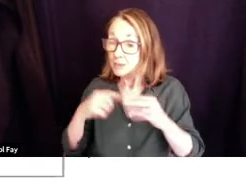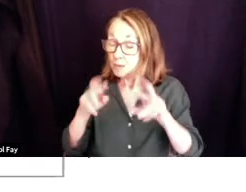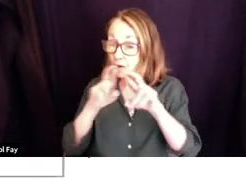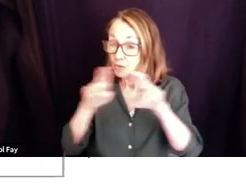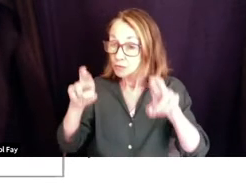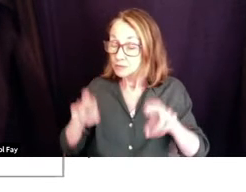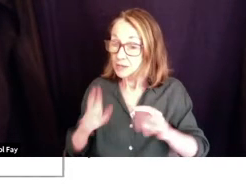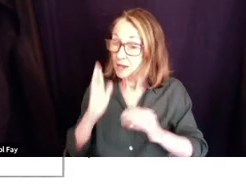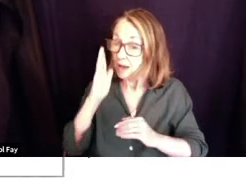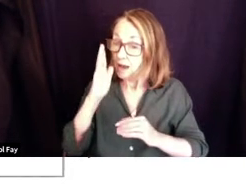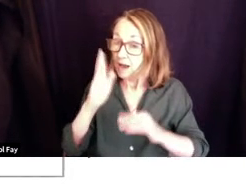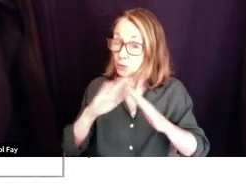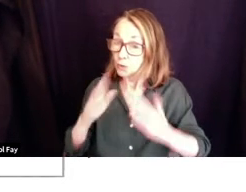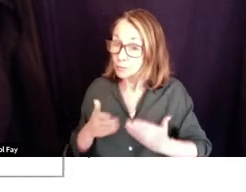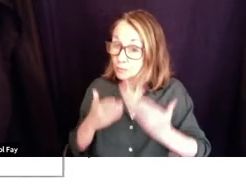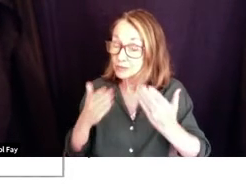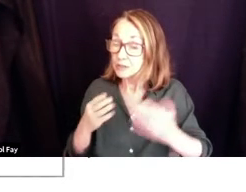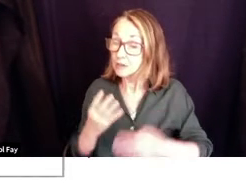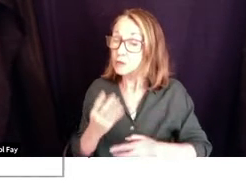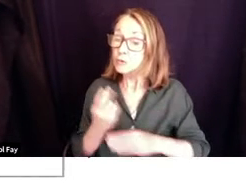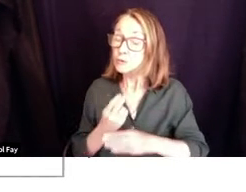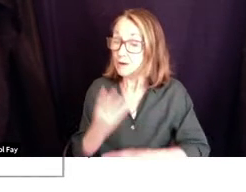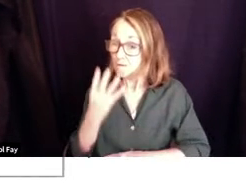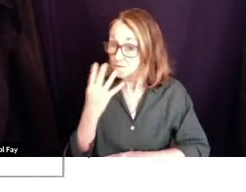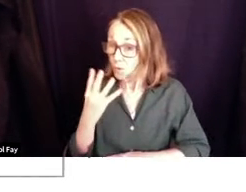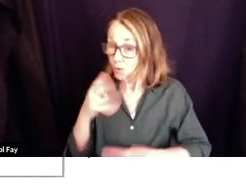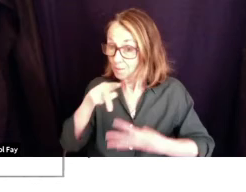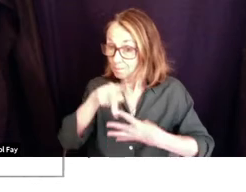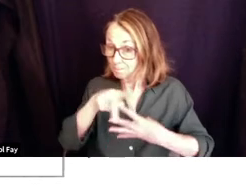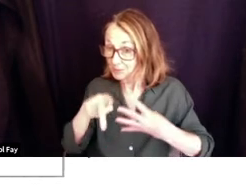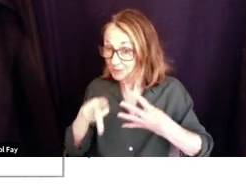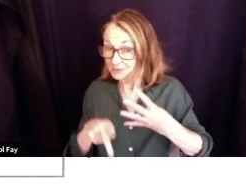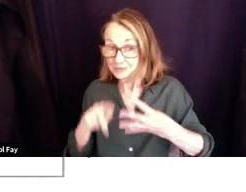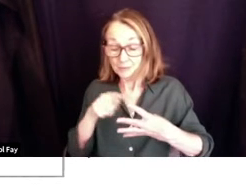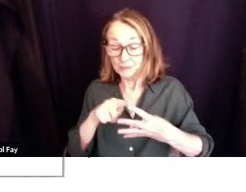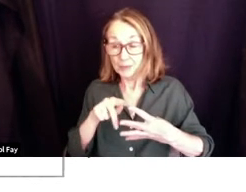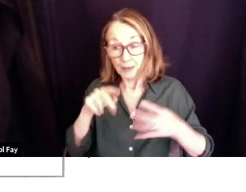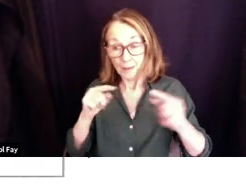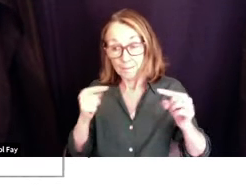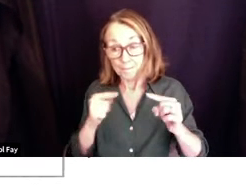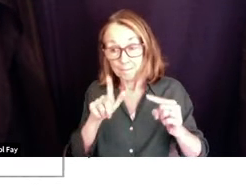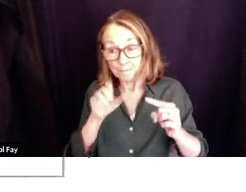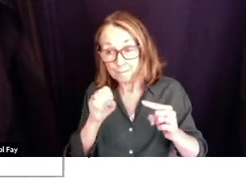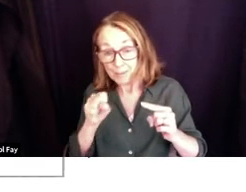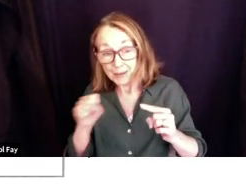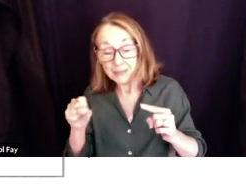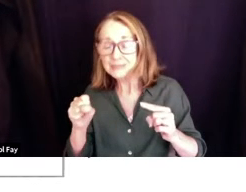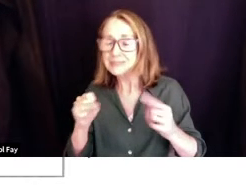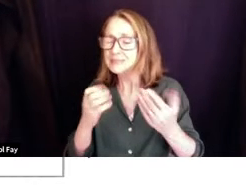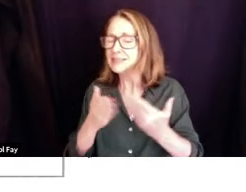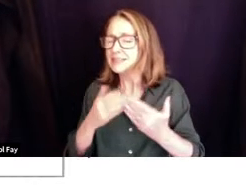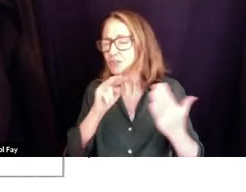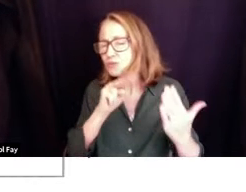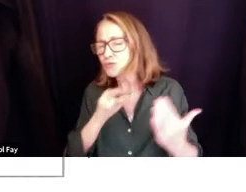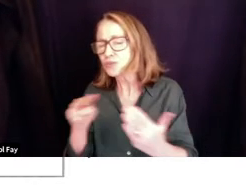Think of the resume and how you're going to be presenting using the 4 Ps. Okay, so